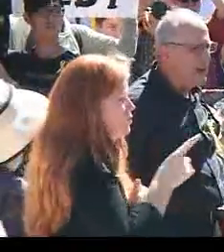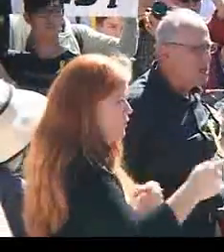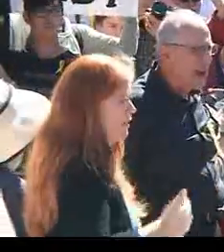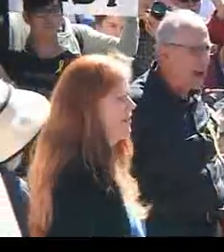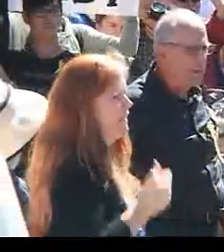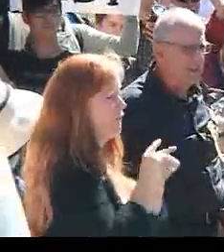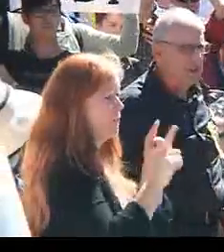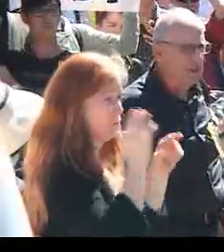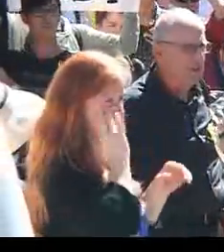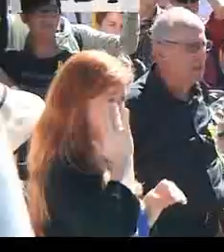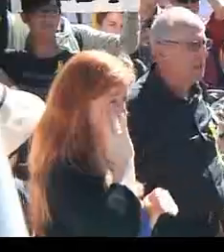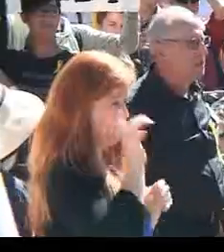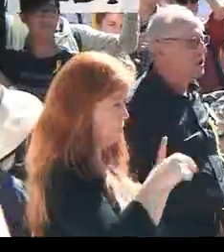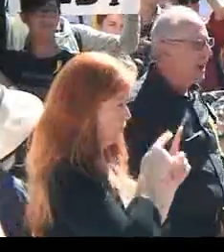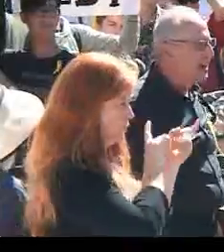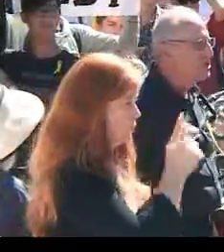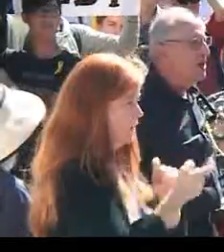when